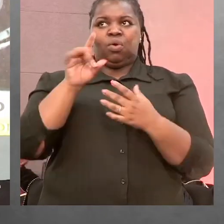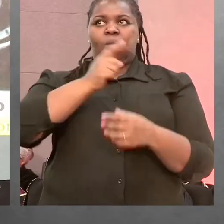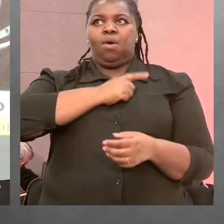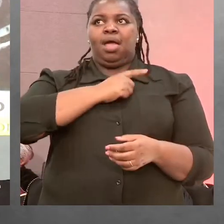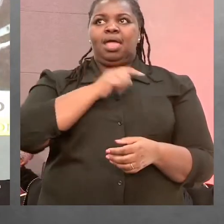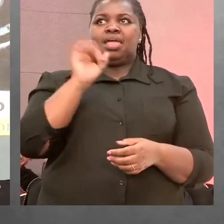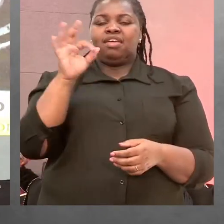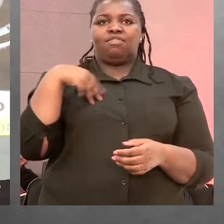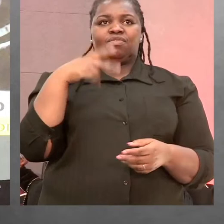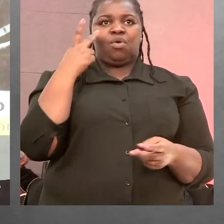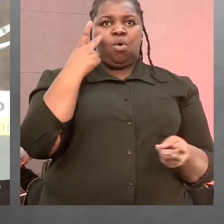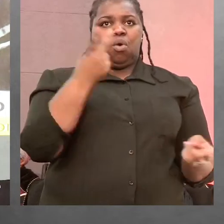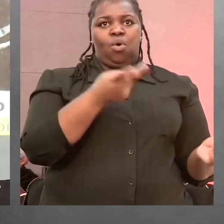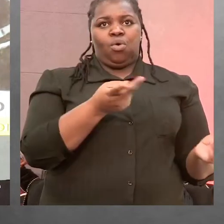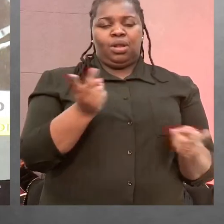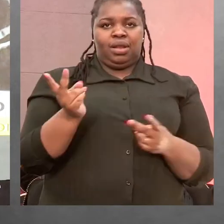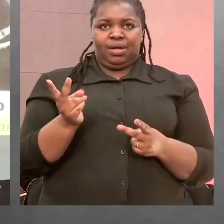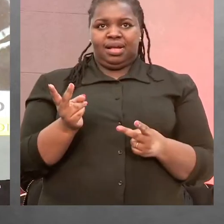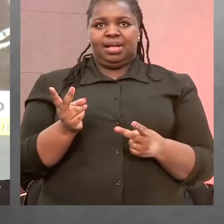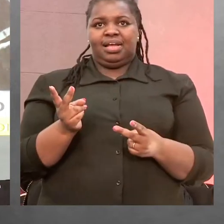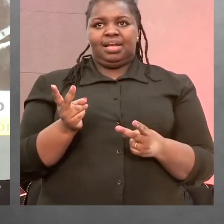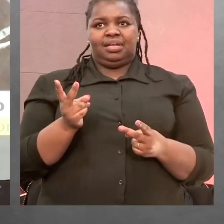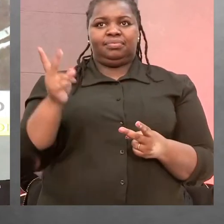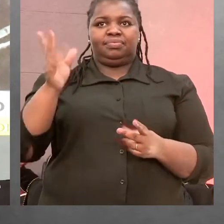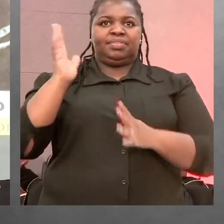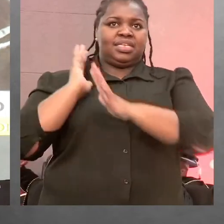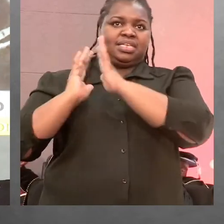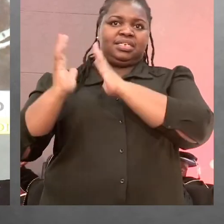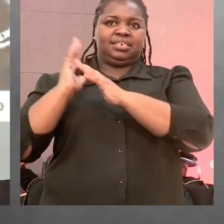Because if you look at the history,